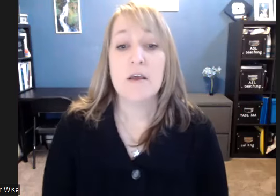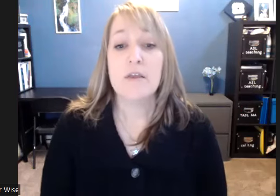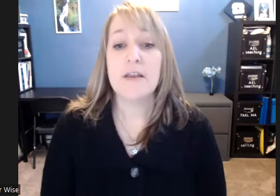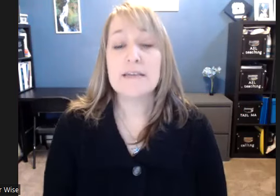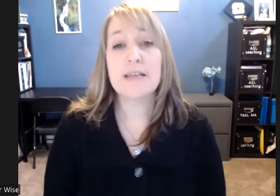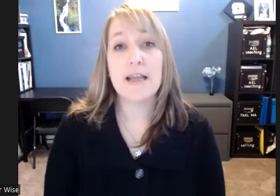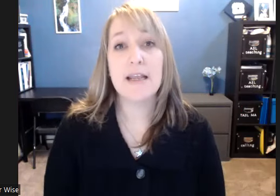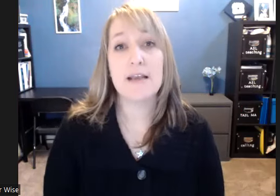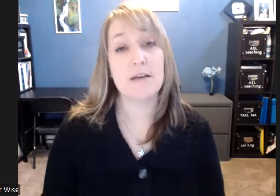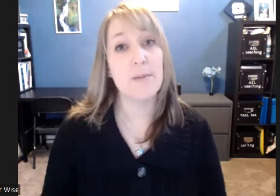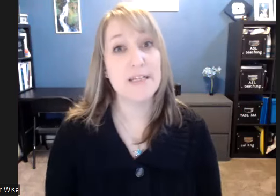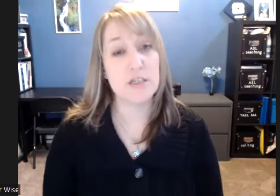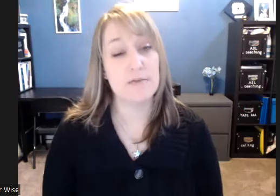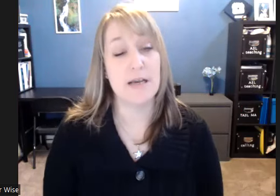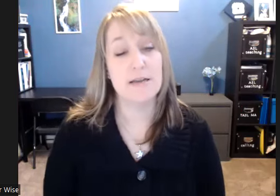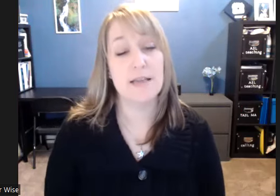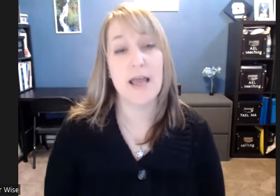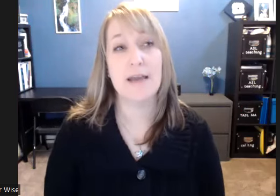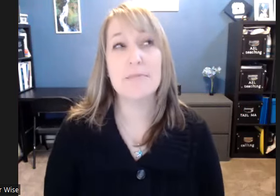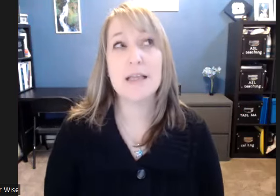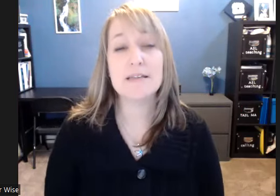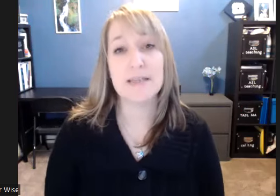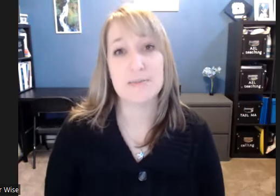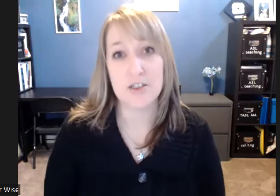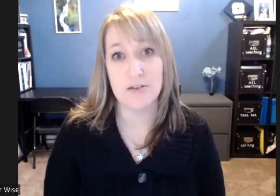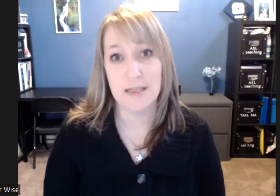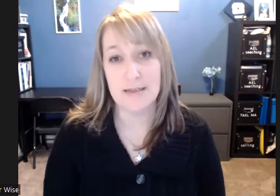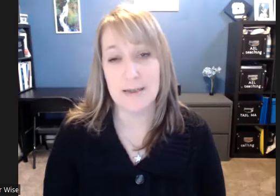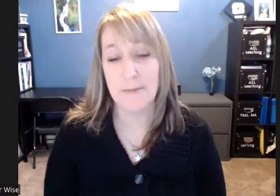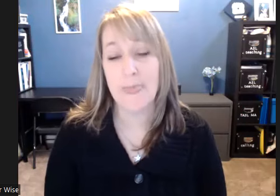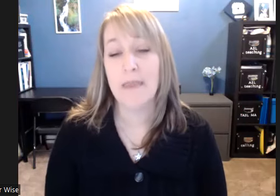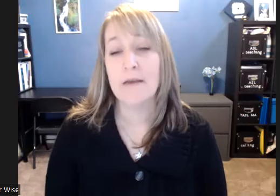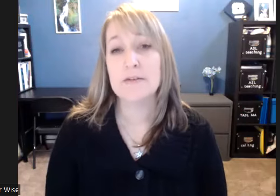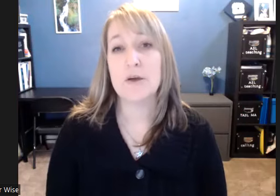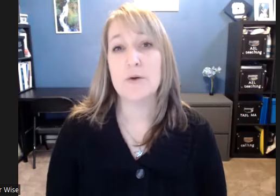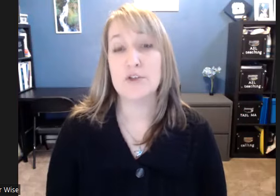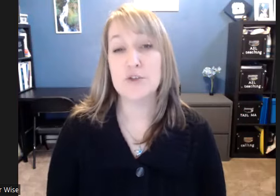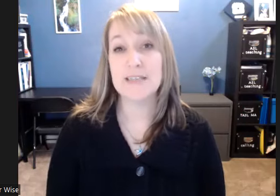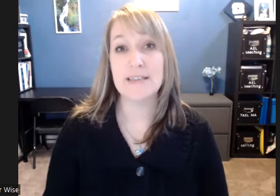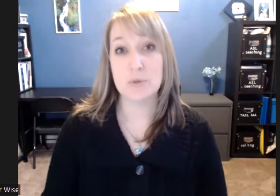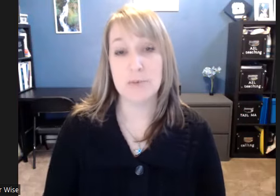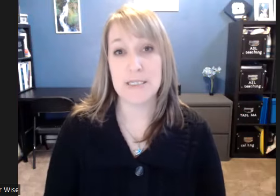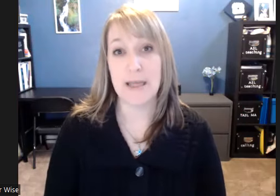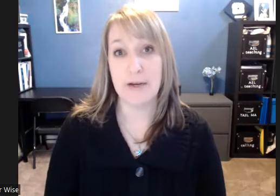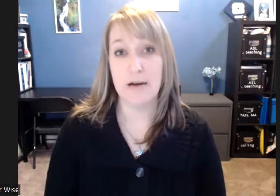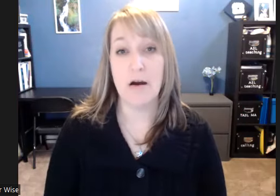The next sign is a combination of signs, and it means something special in ASL. So the two signs that we're going to put together here